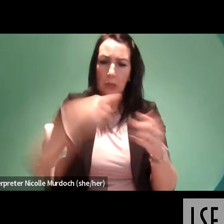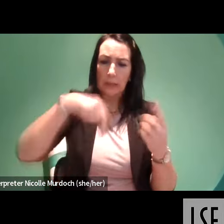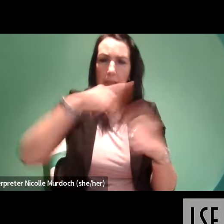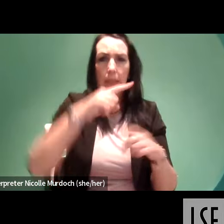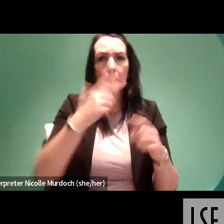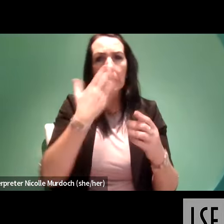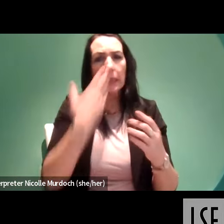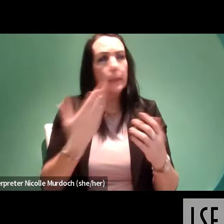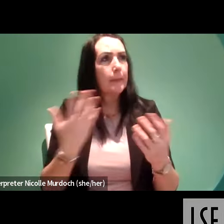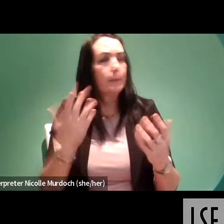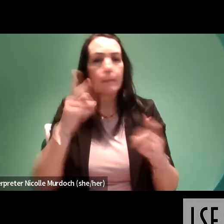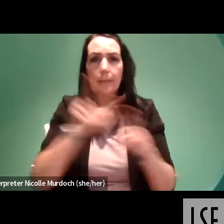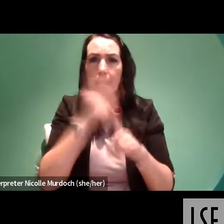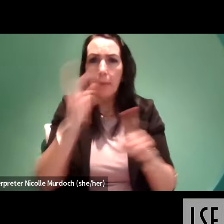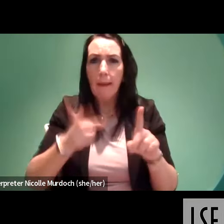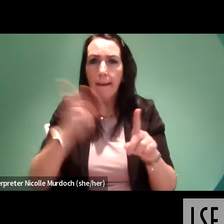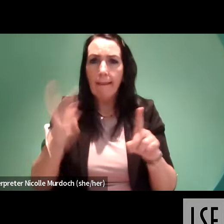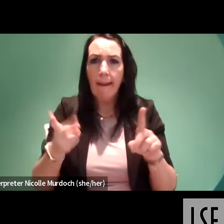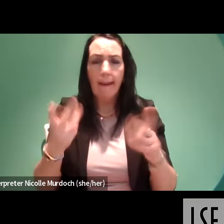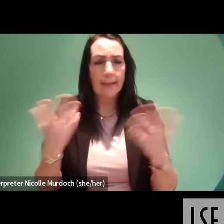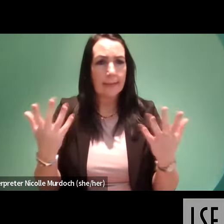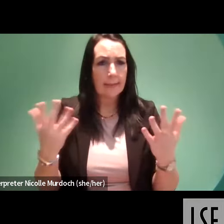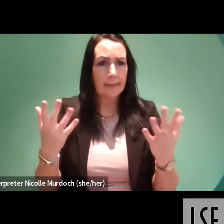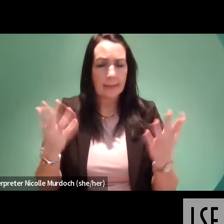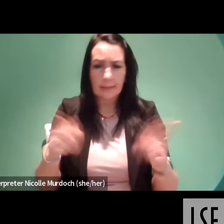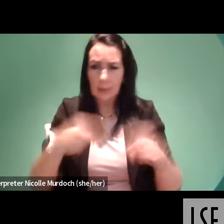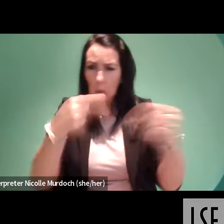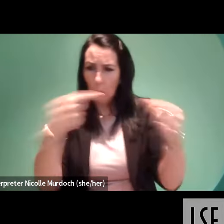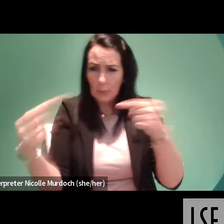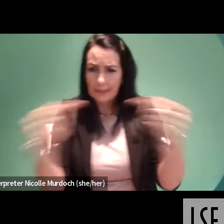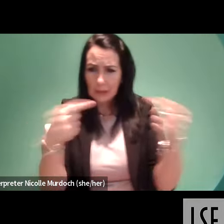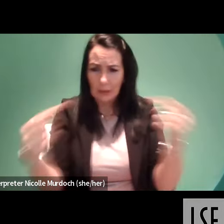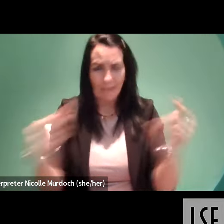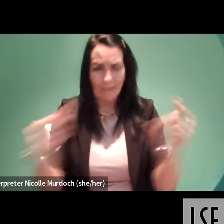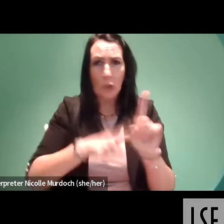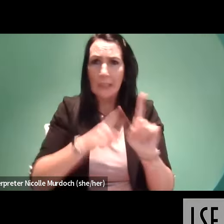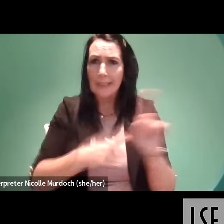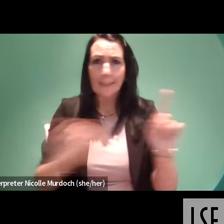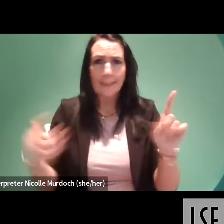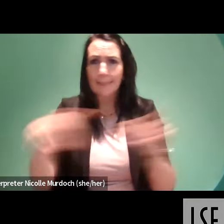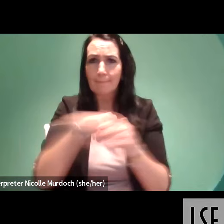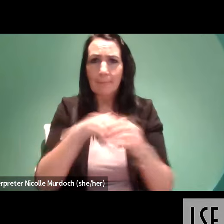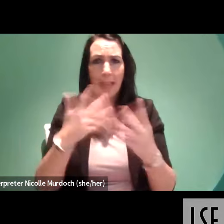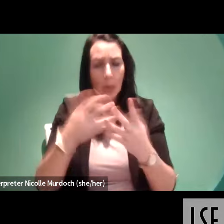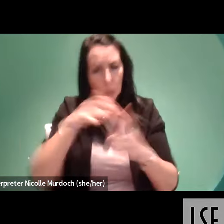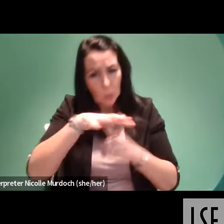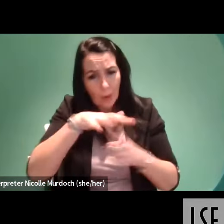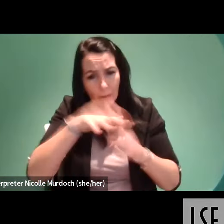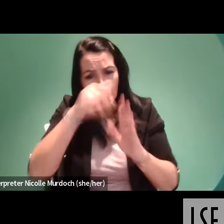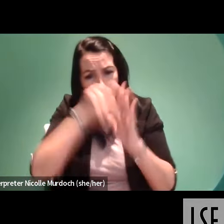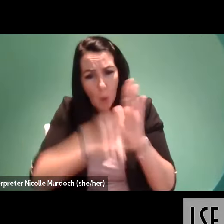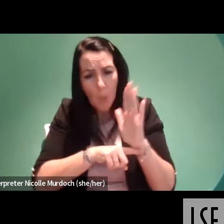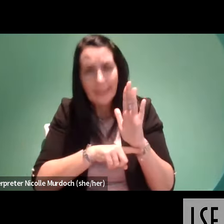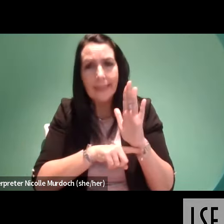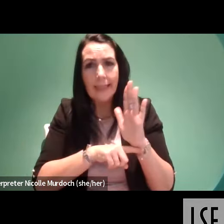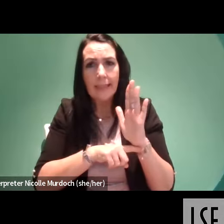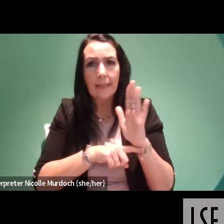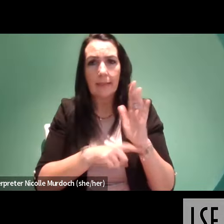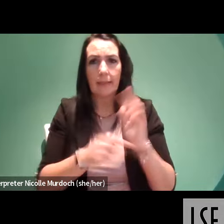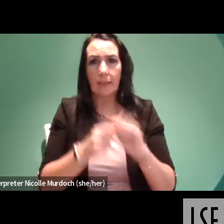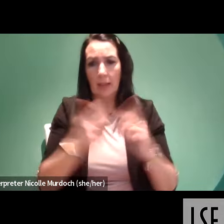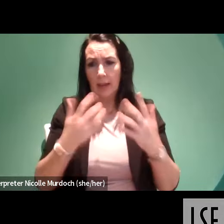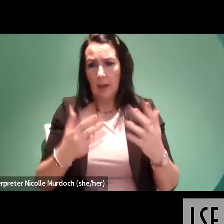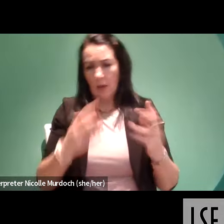is the question of having been out of opposition for a significant number of years, how to shape policy, and particularly against a backdrop